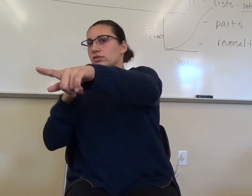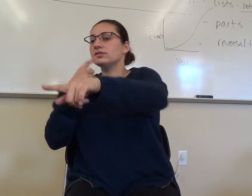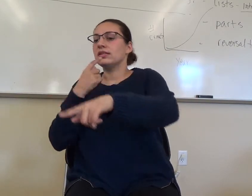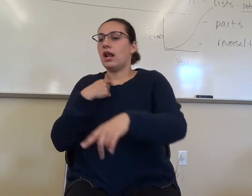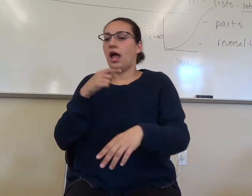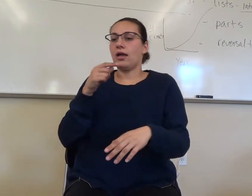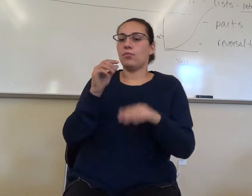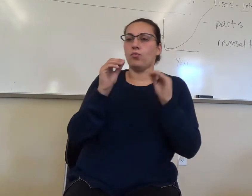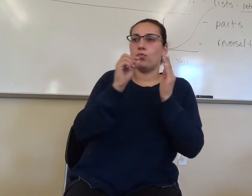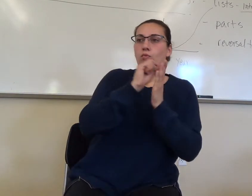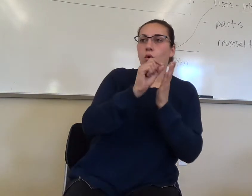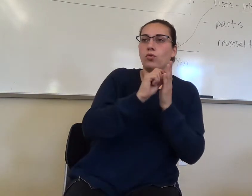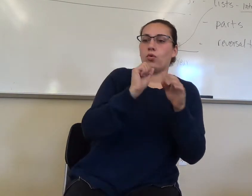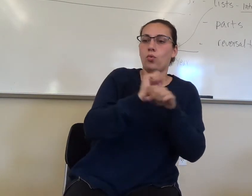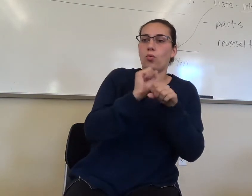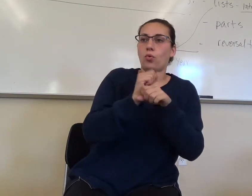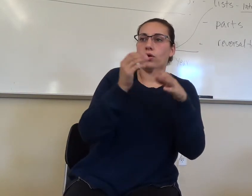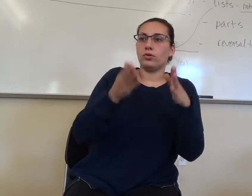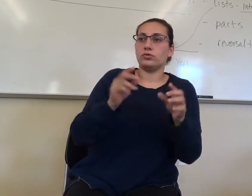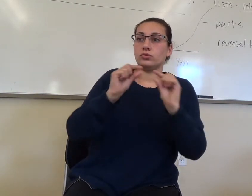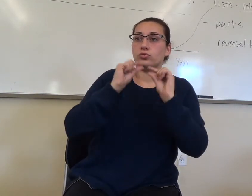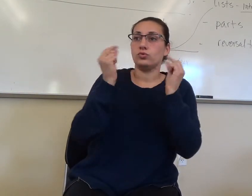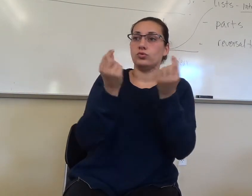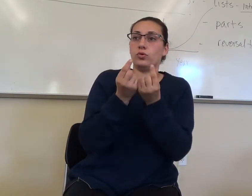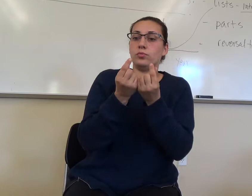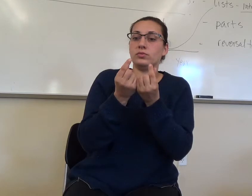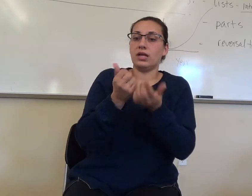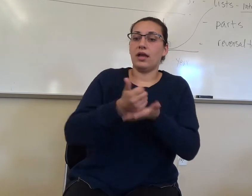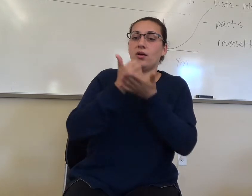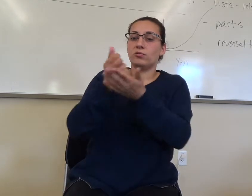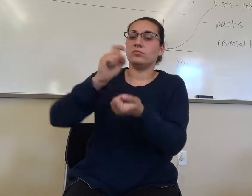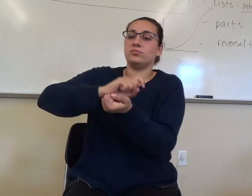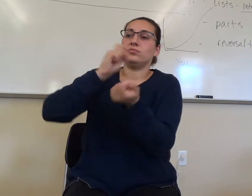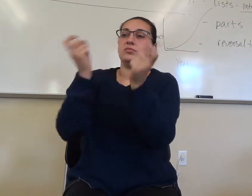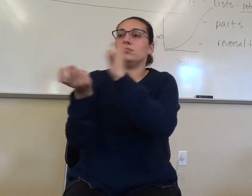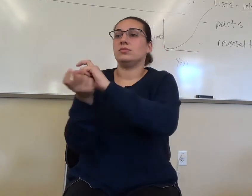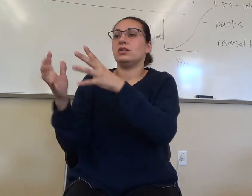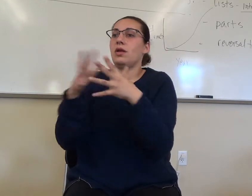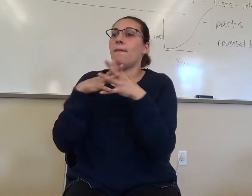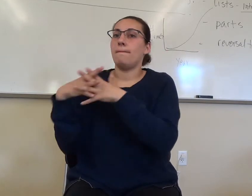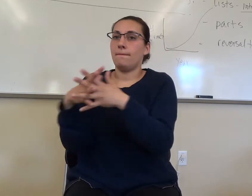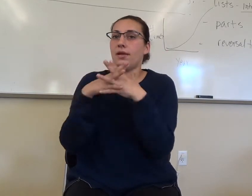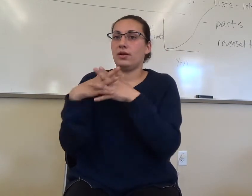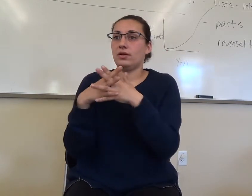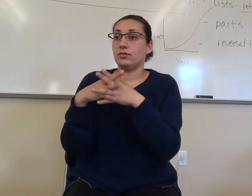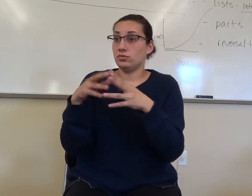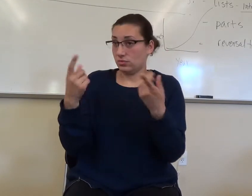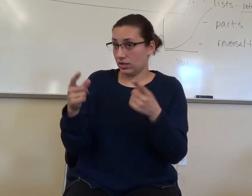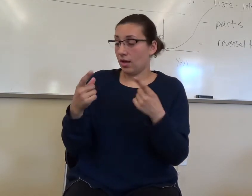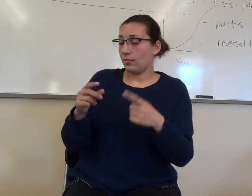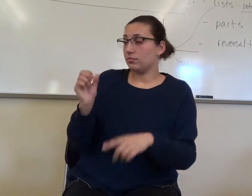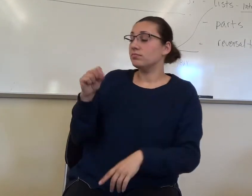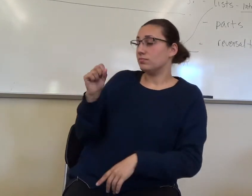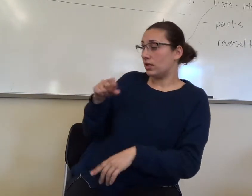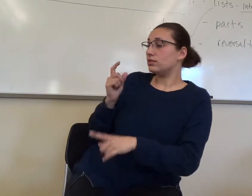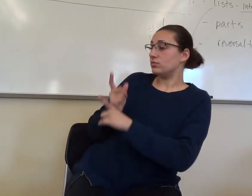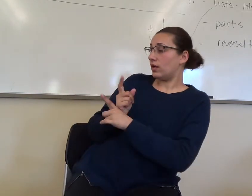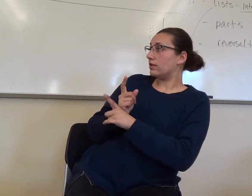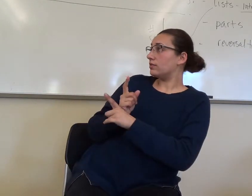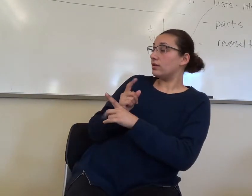Good, okay, yeah. Because this is what's going on here, is America is growing. If you know anything